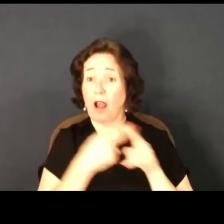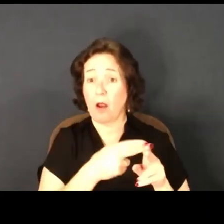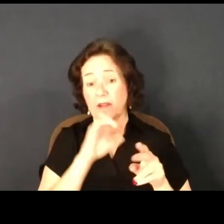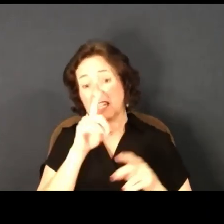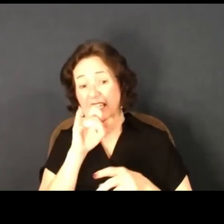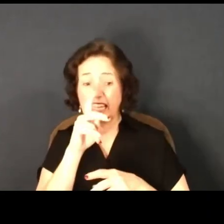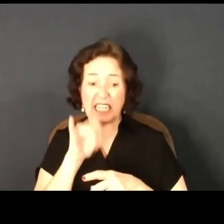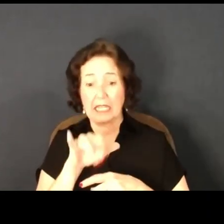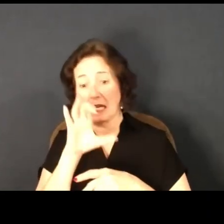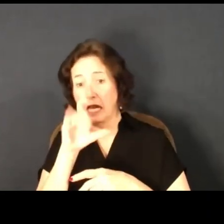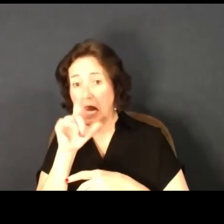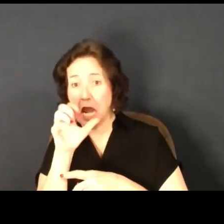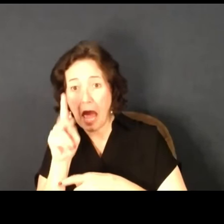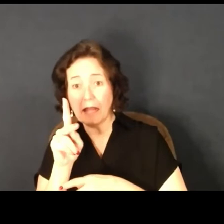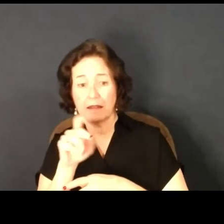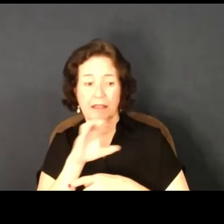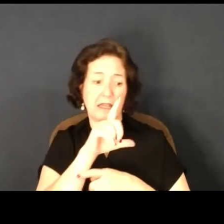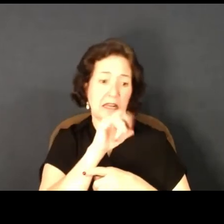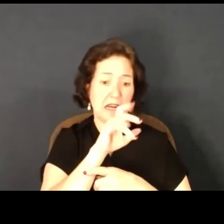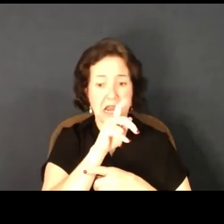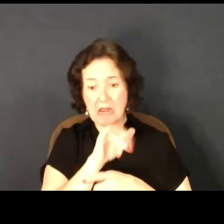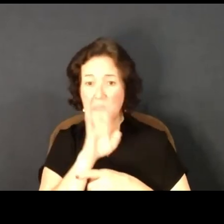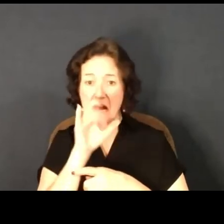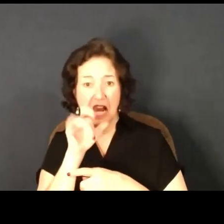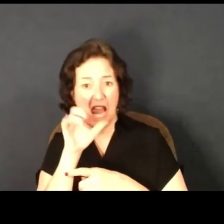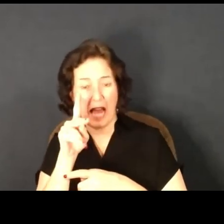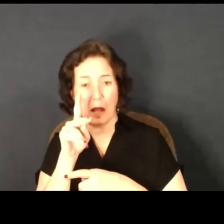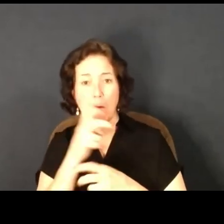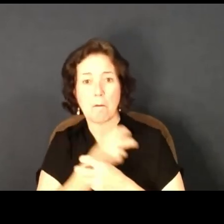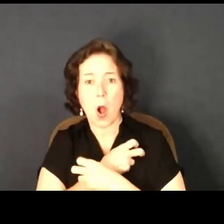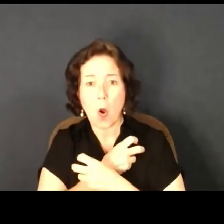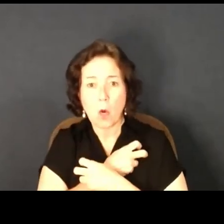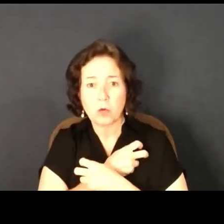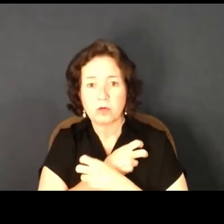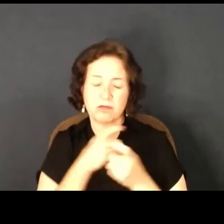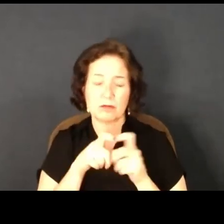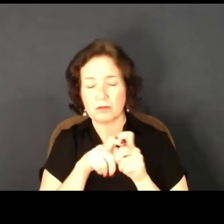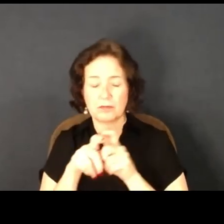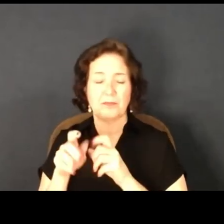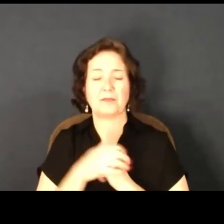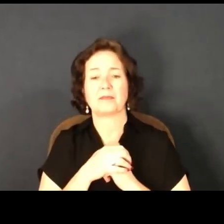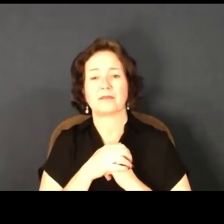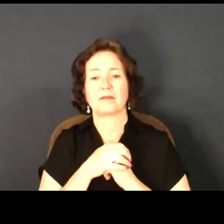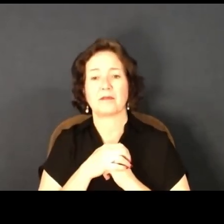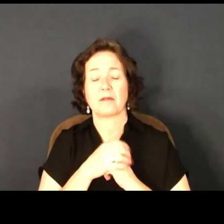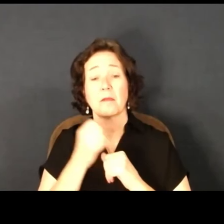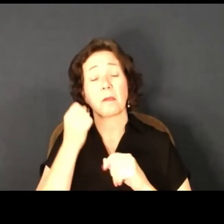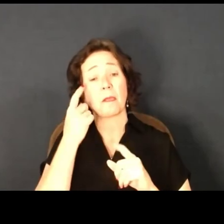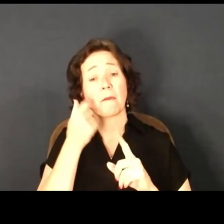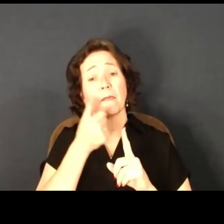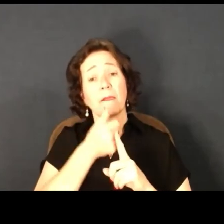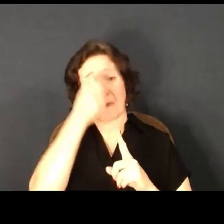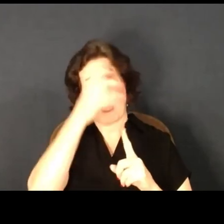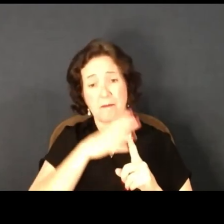clickety-clack, clickety-clack, clickety-clack bones. Now, Aaron